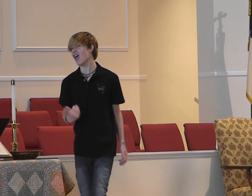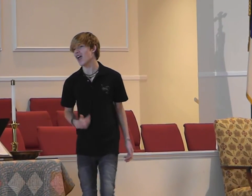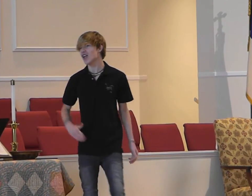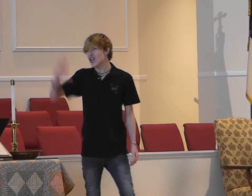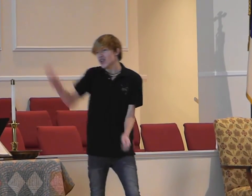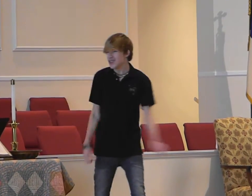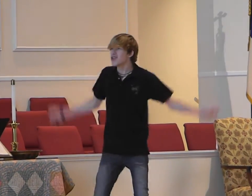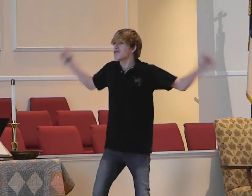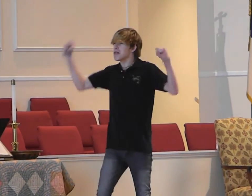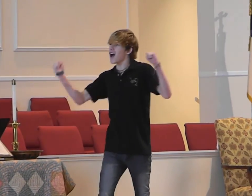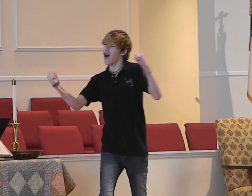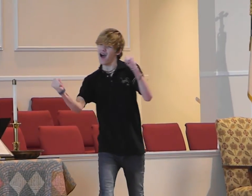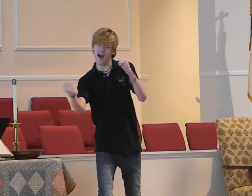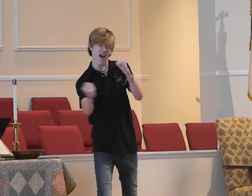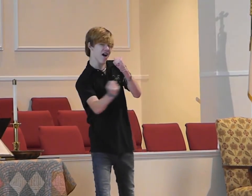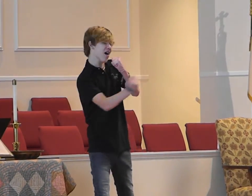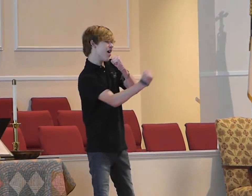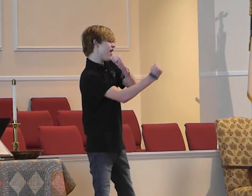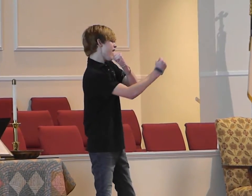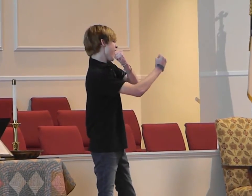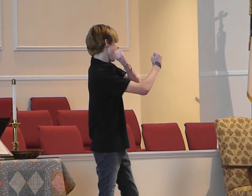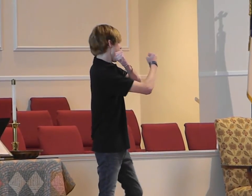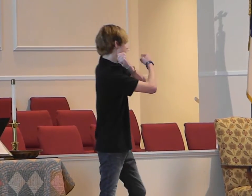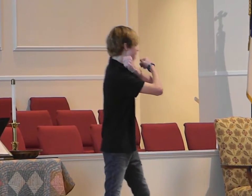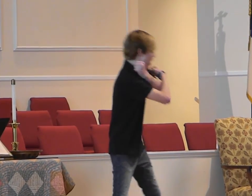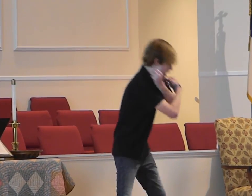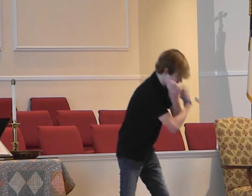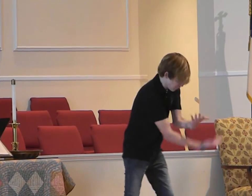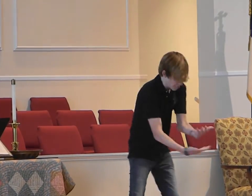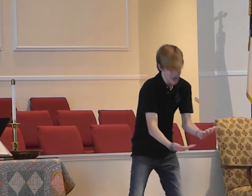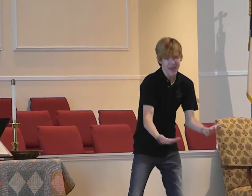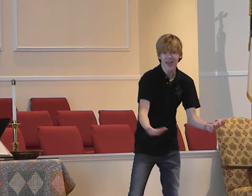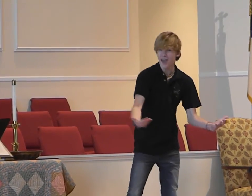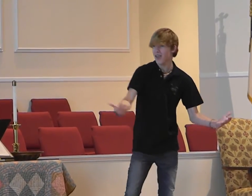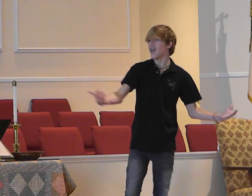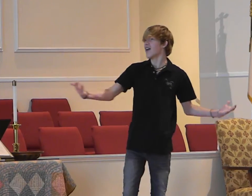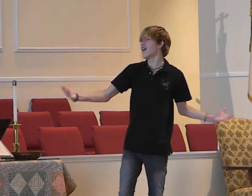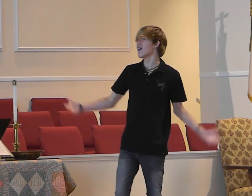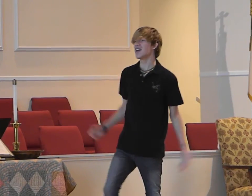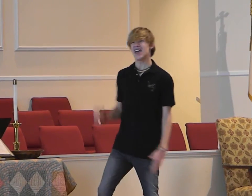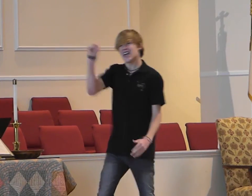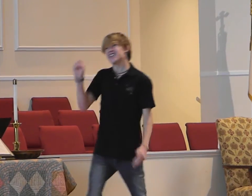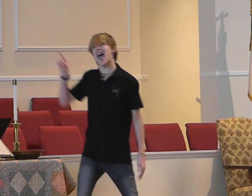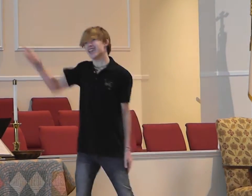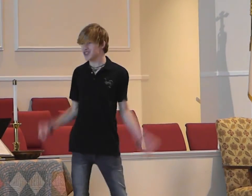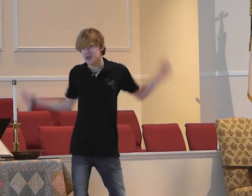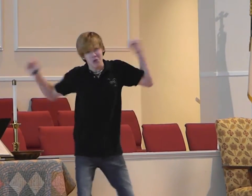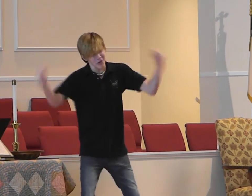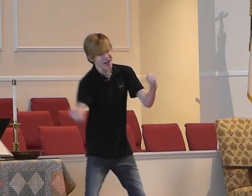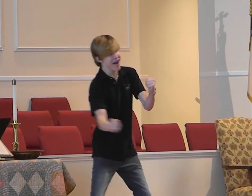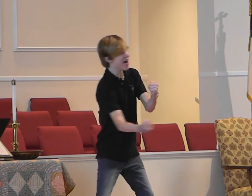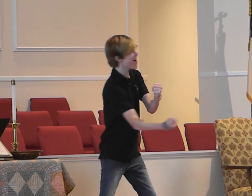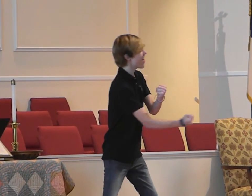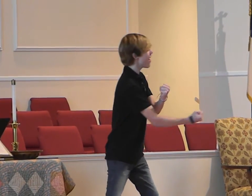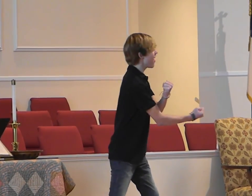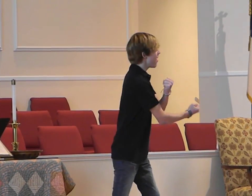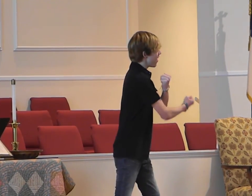yes You love me Yes, you love